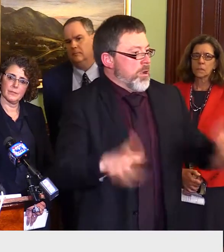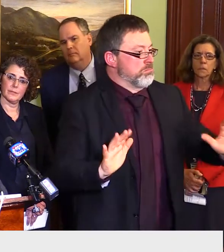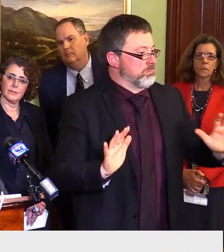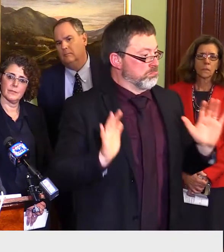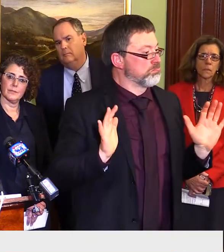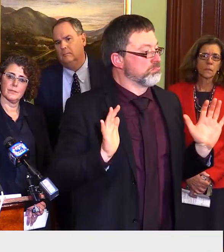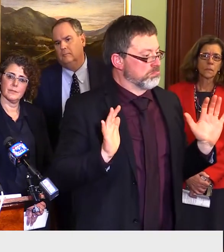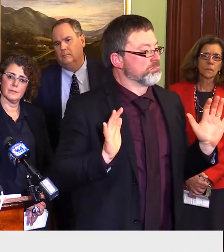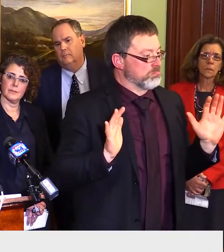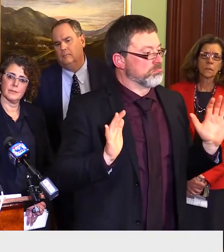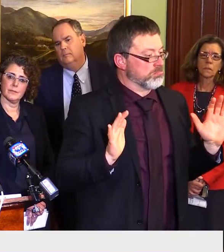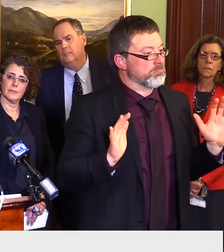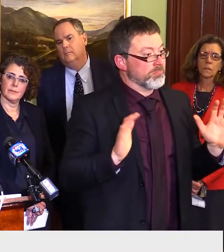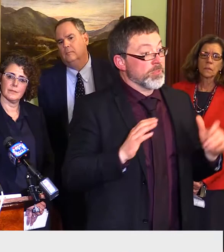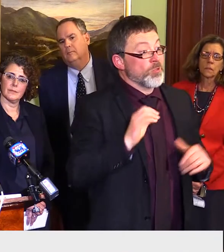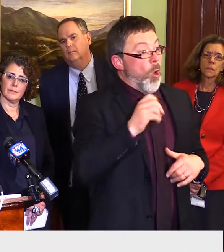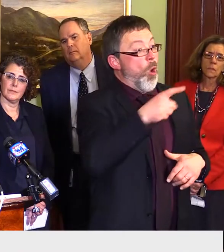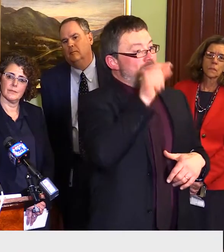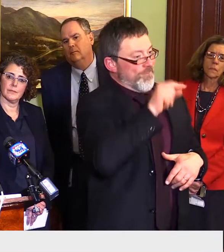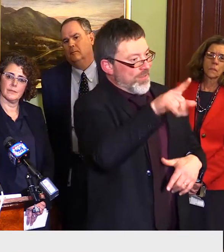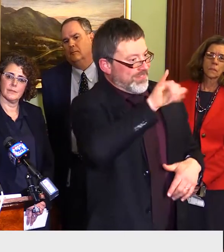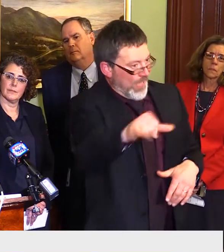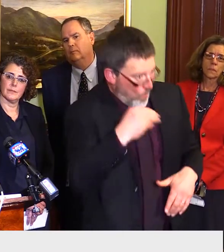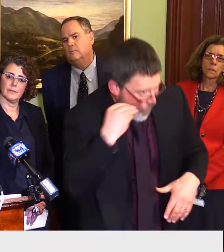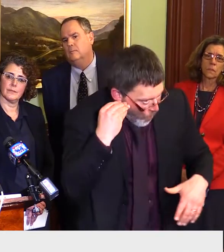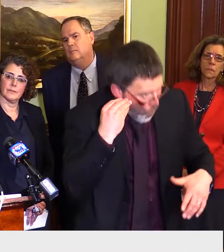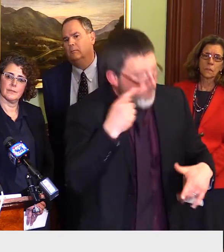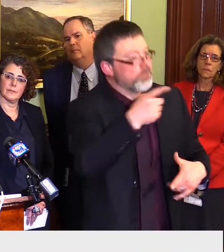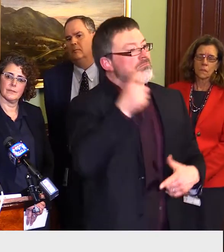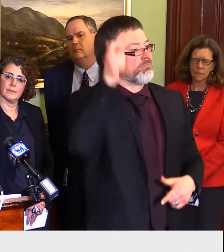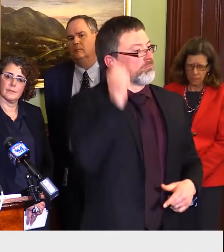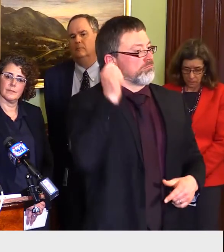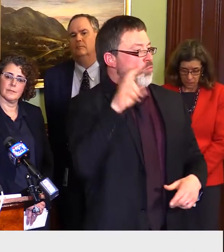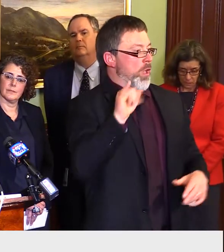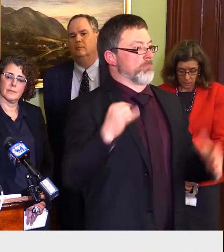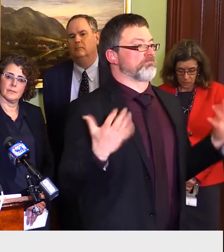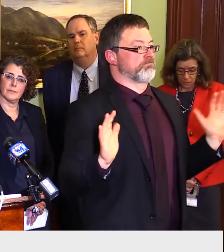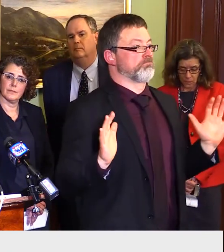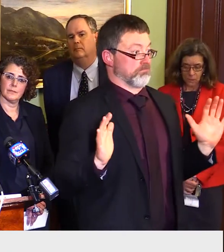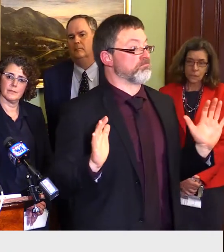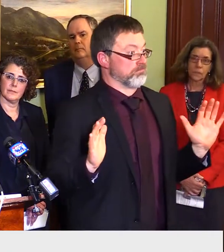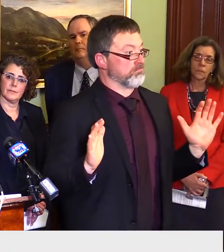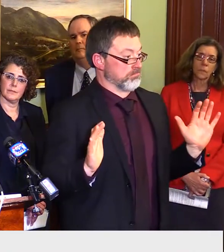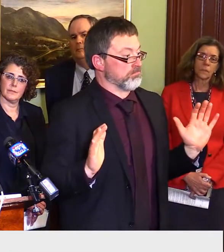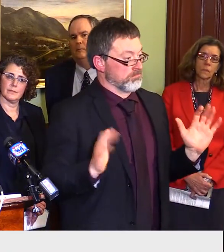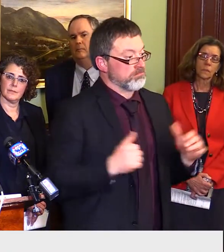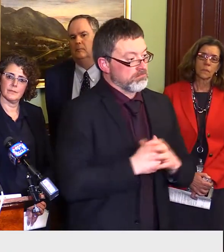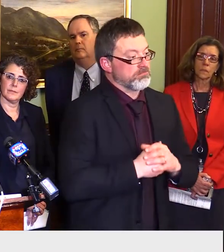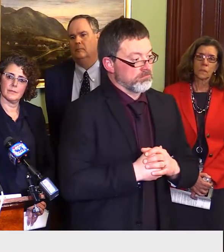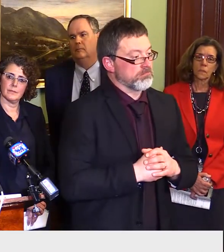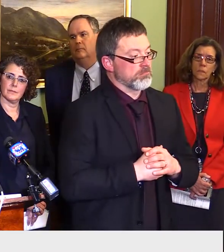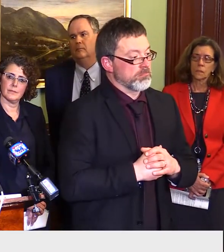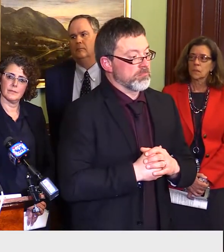How is the state of emergency going to affect the census, right? And next week, I believe it is, we start door-to-door